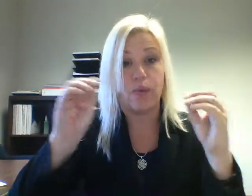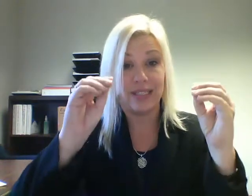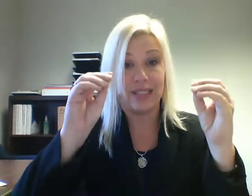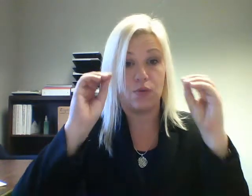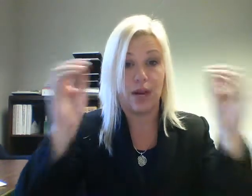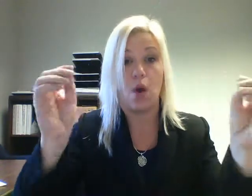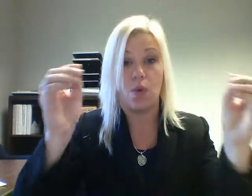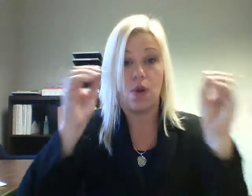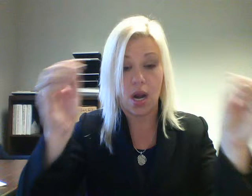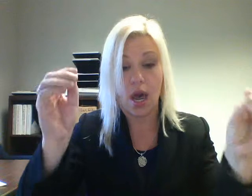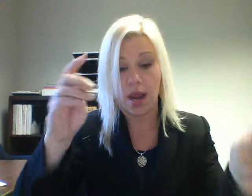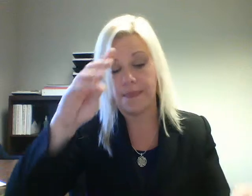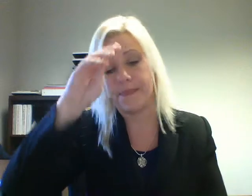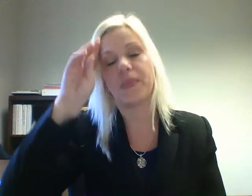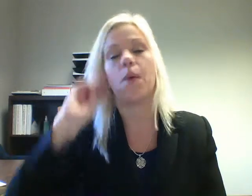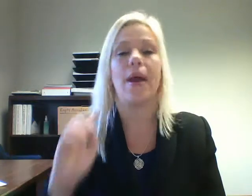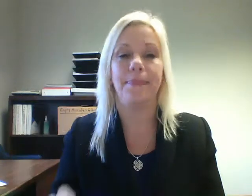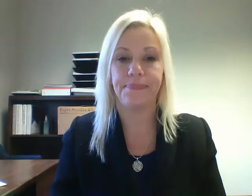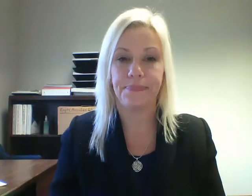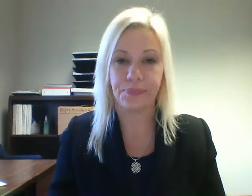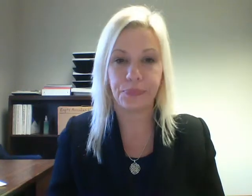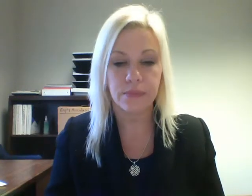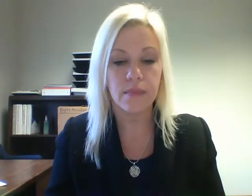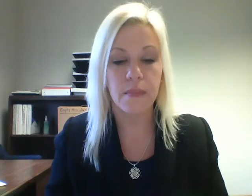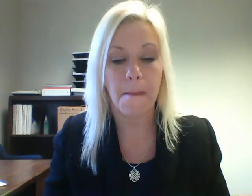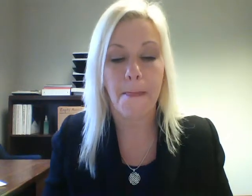This is the right no. None. Okay?